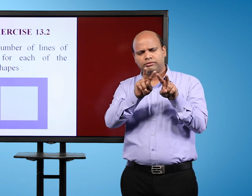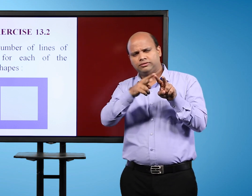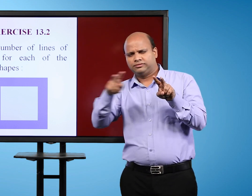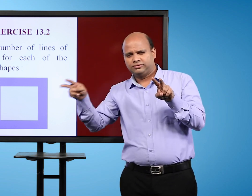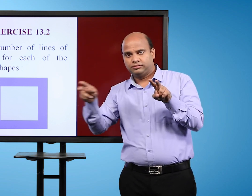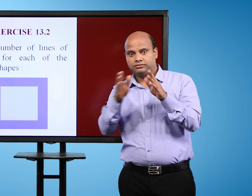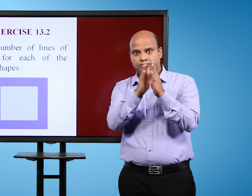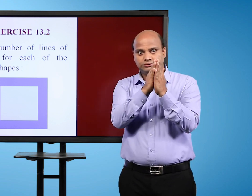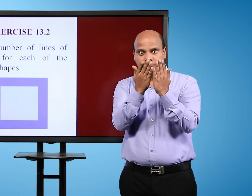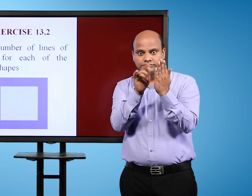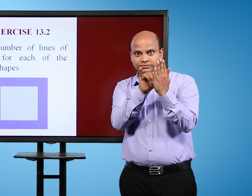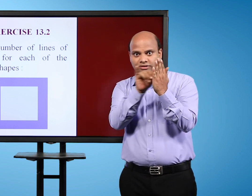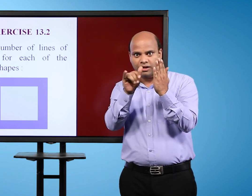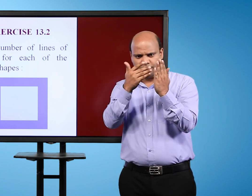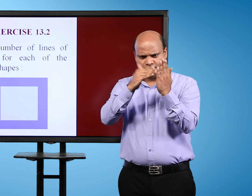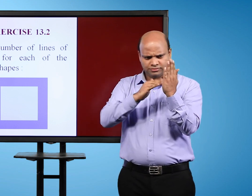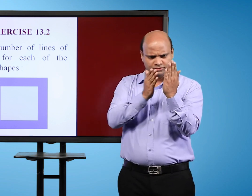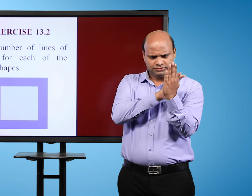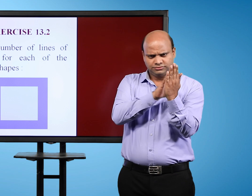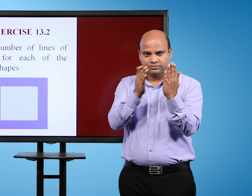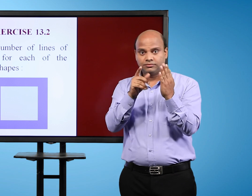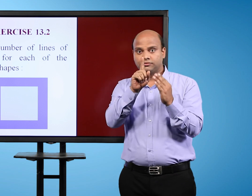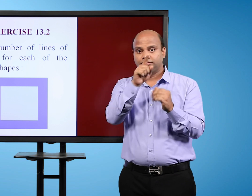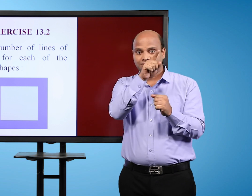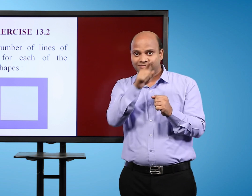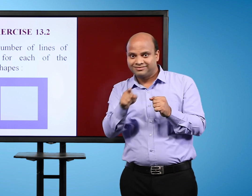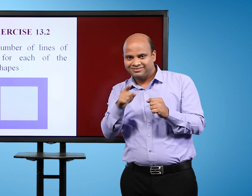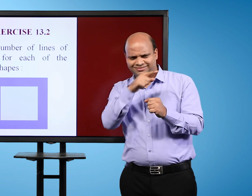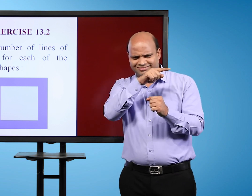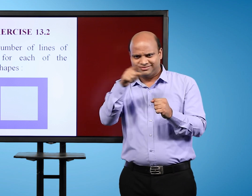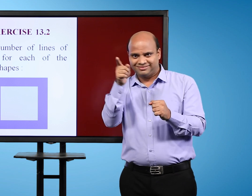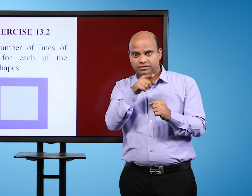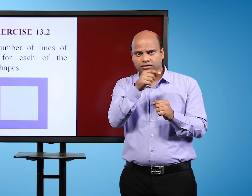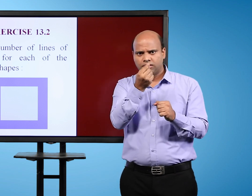following shapes. We have 9 different shapes here.